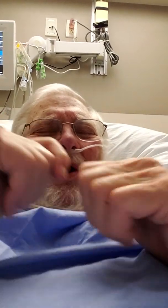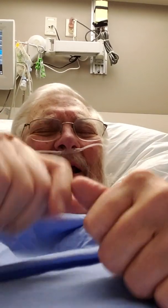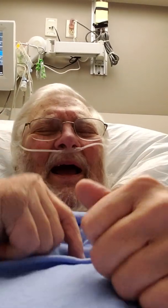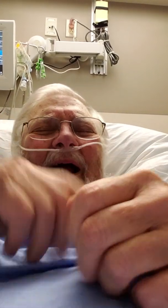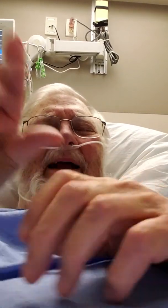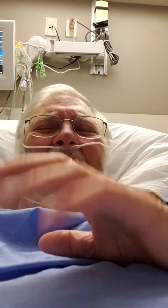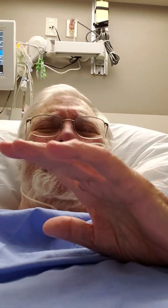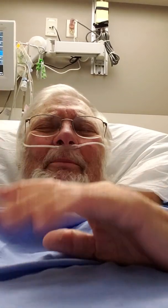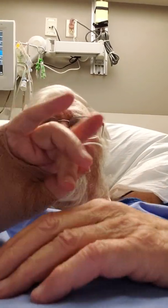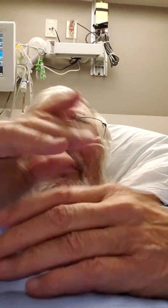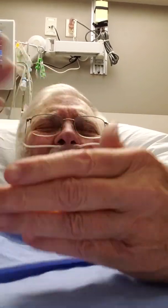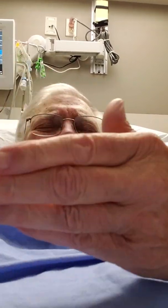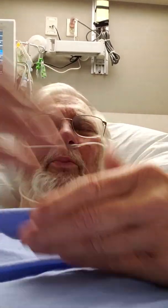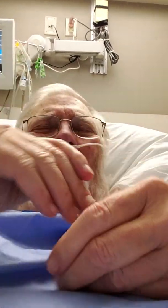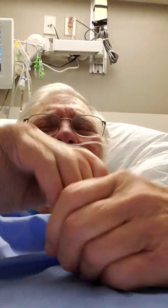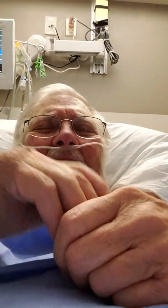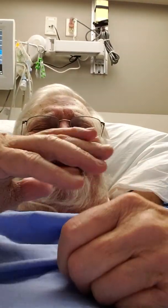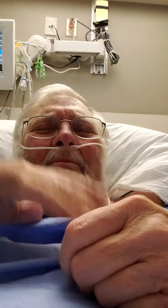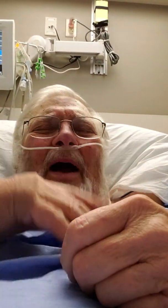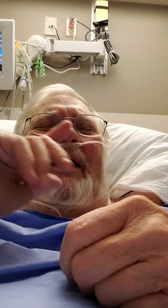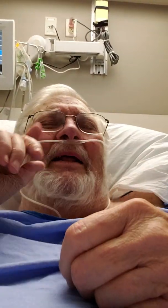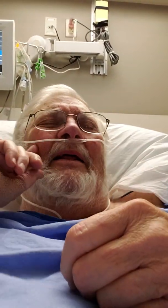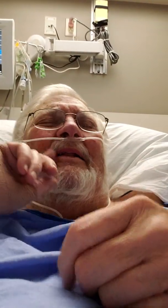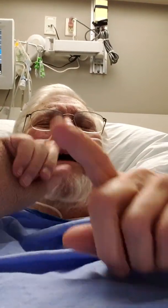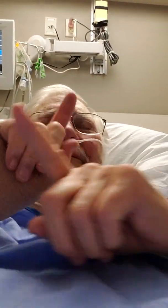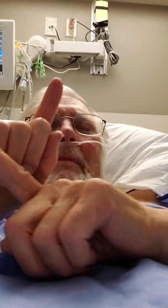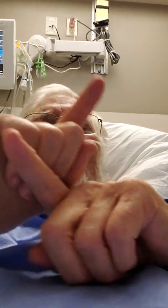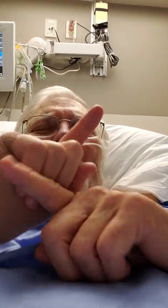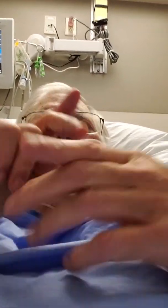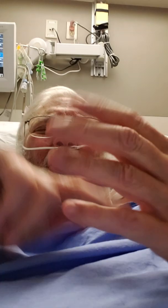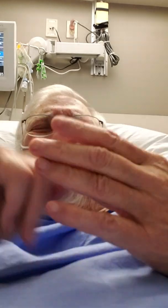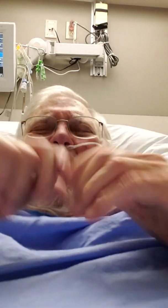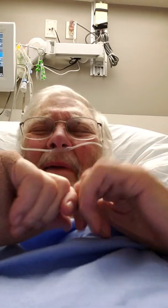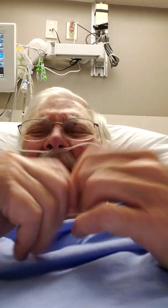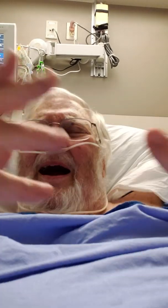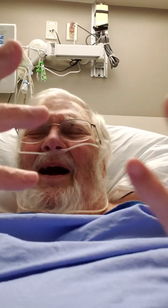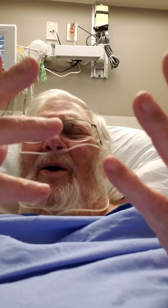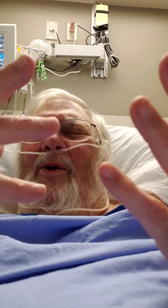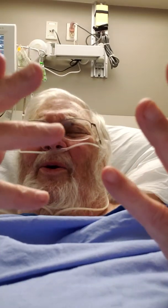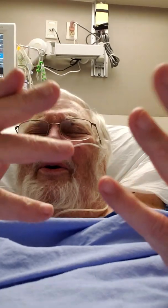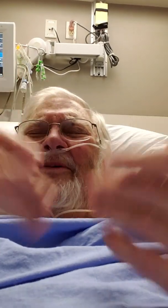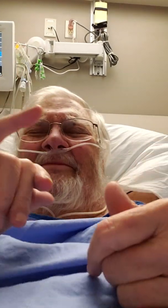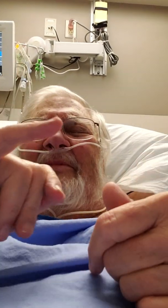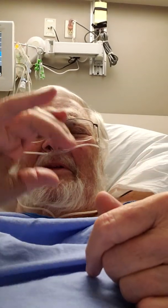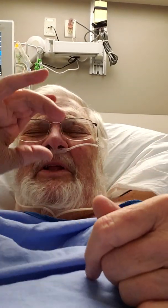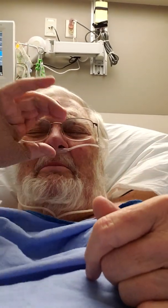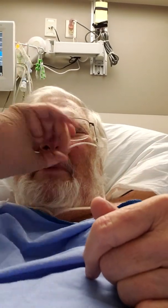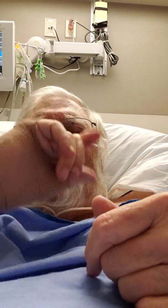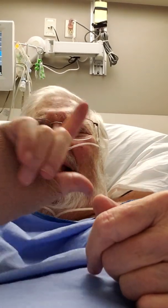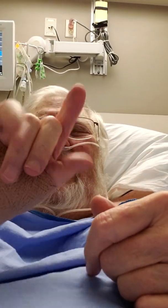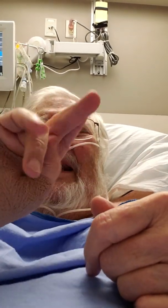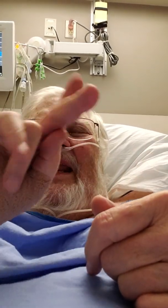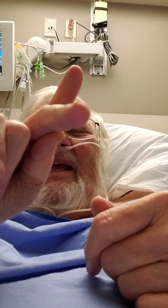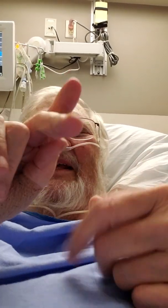can I bring in my departmental program? The missing link